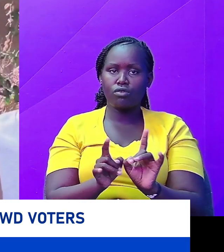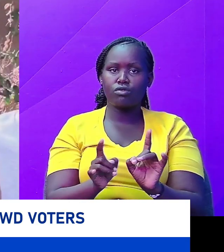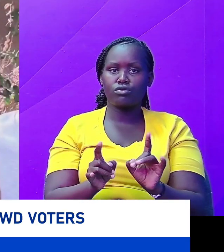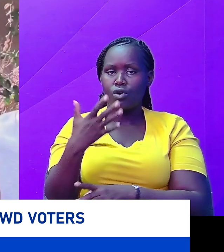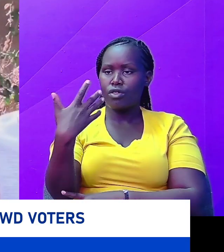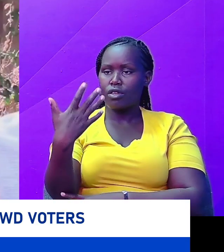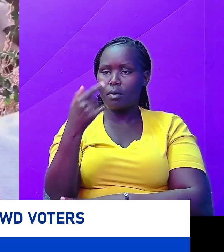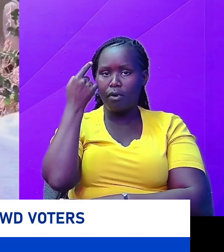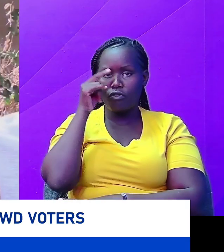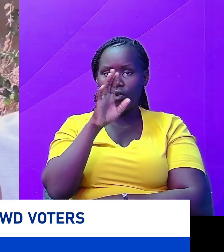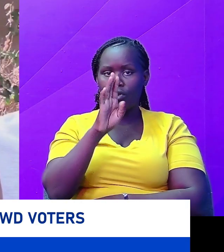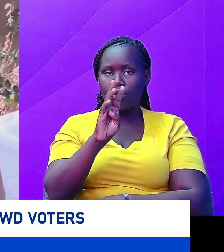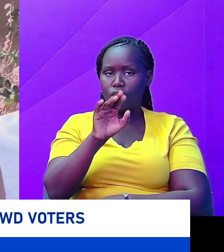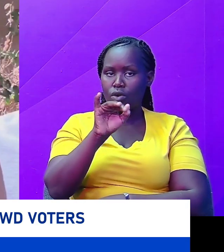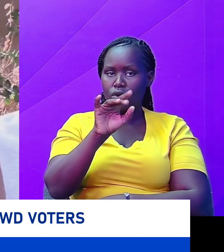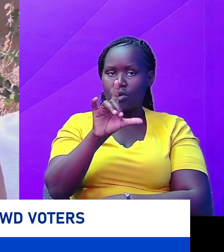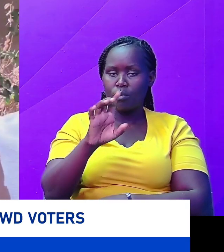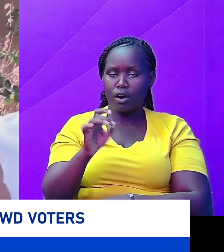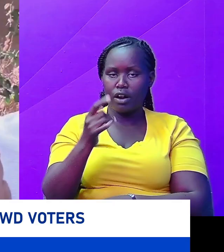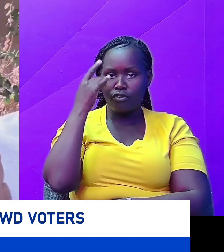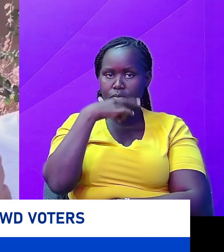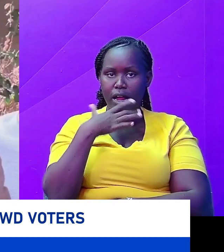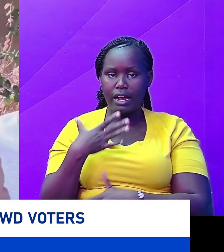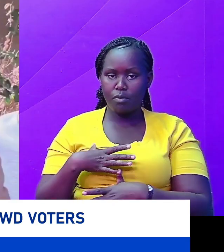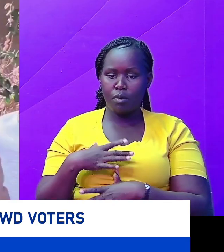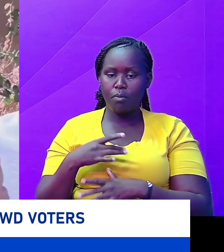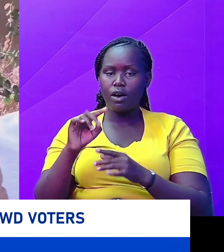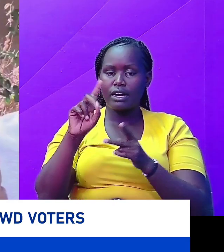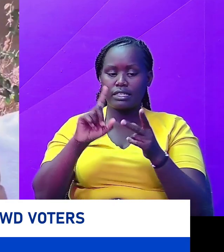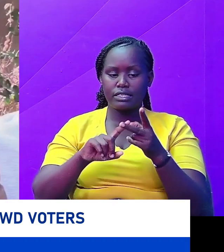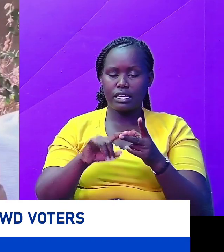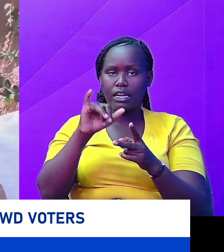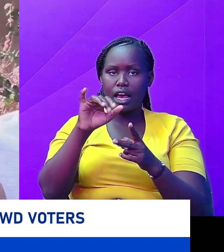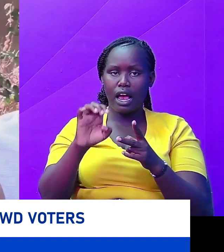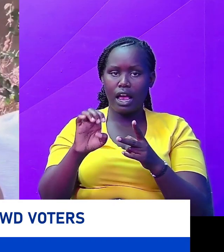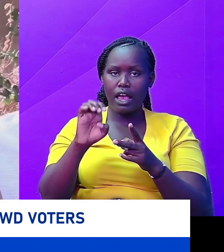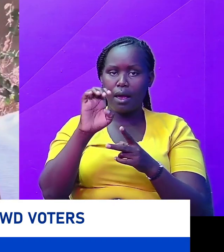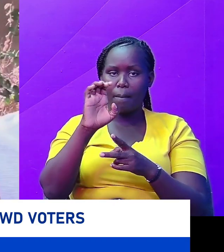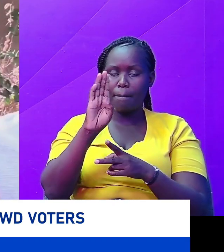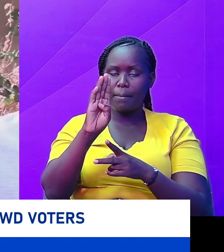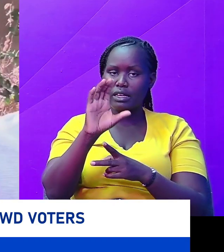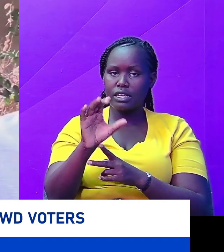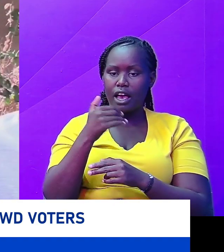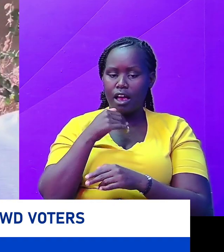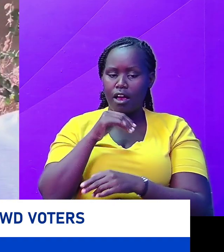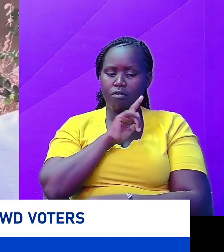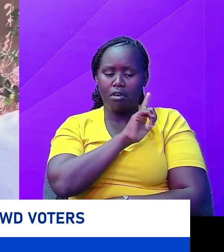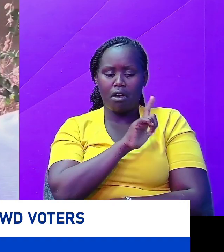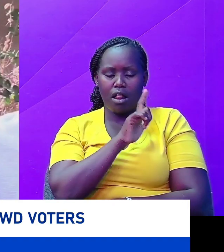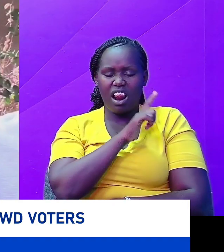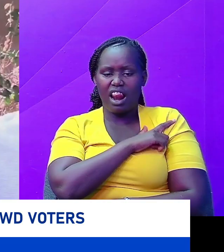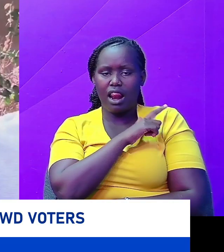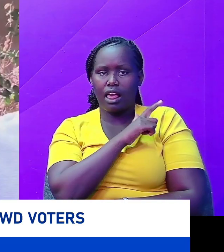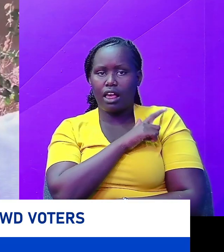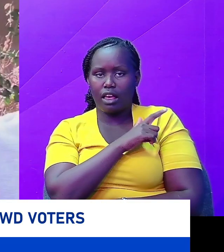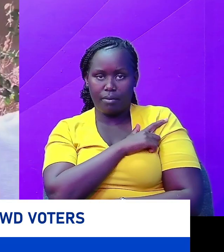braille. Ya pili, tunasema kwamba IEBC imekuwa na uzembe ya enforce the electoral code of conduct. Na